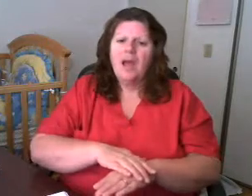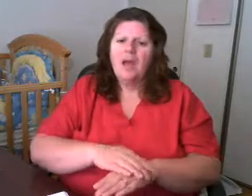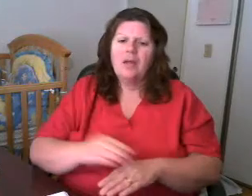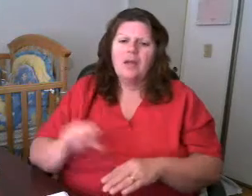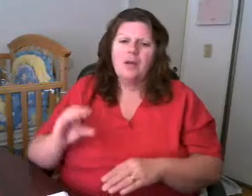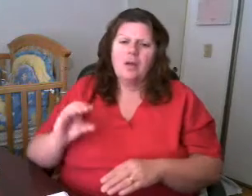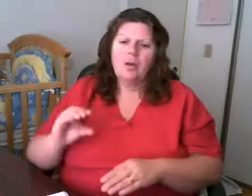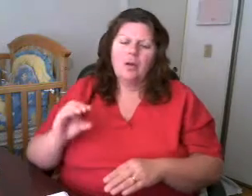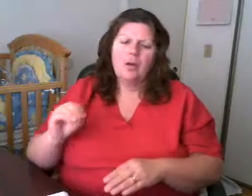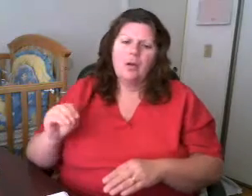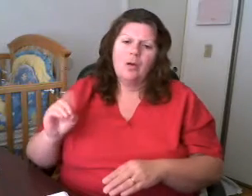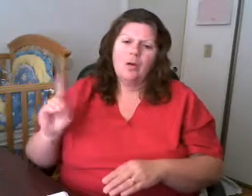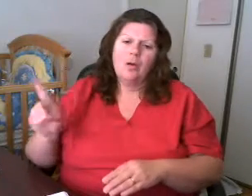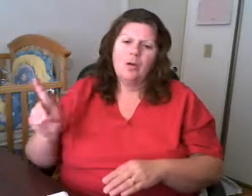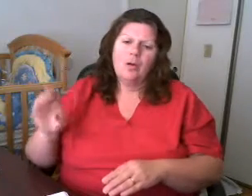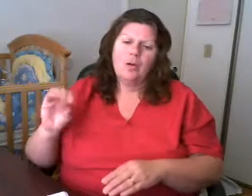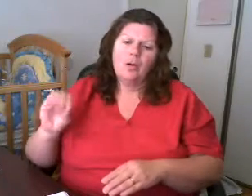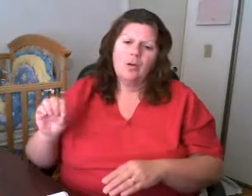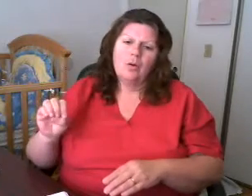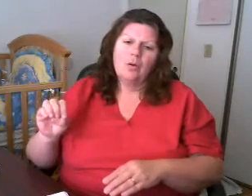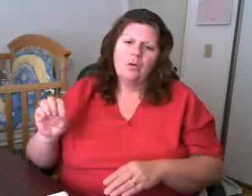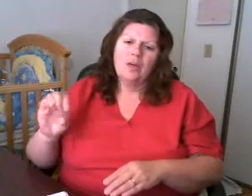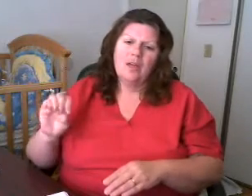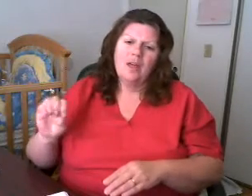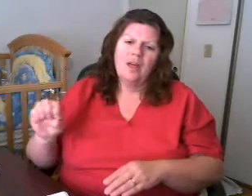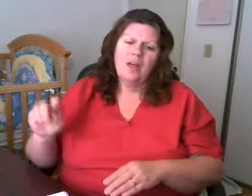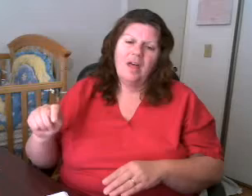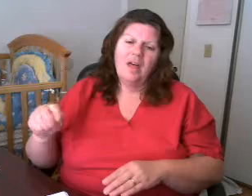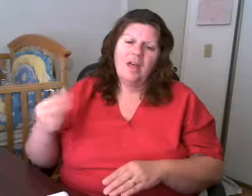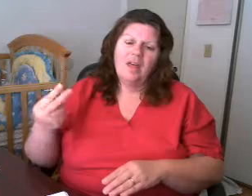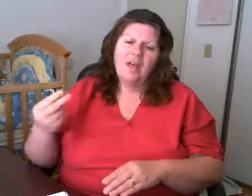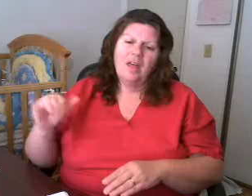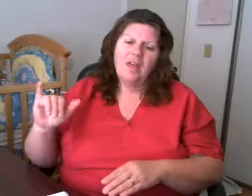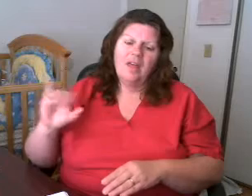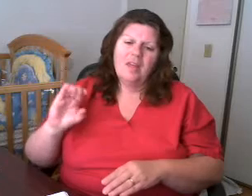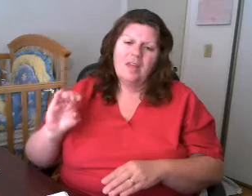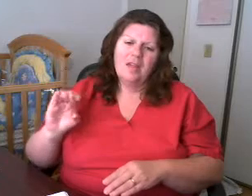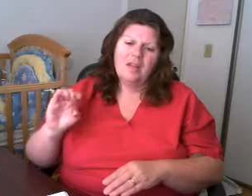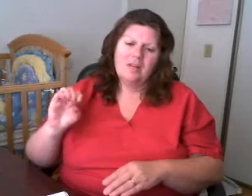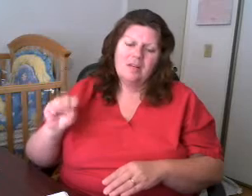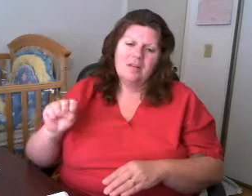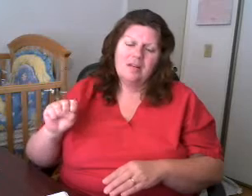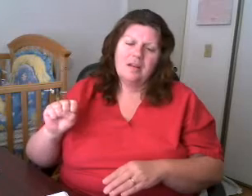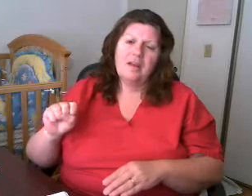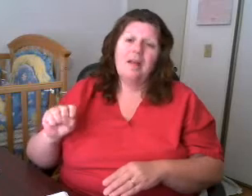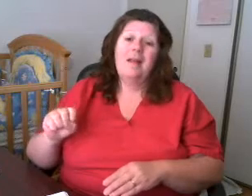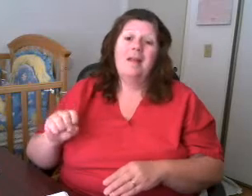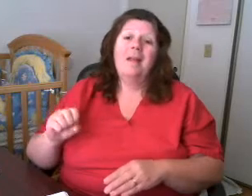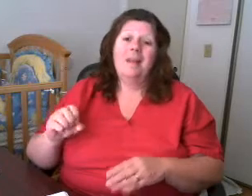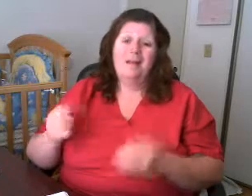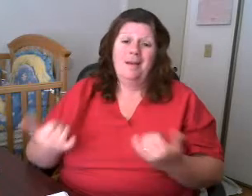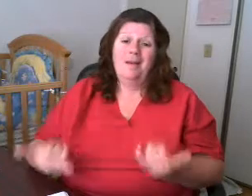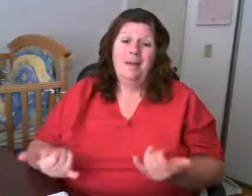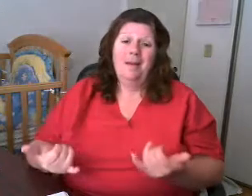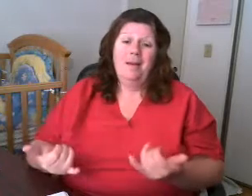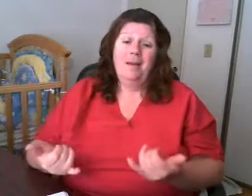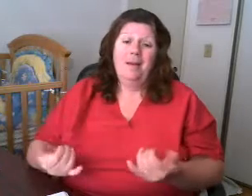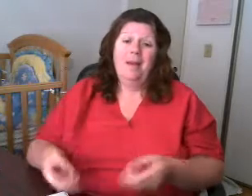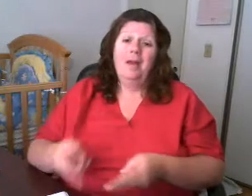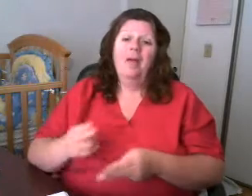Code of Professional Conduct, as does RID, they call it the Code of Professional Conduct. But you'll want to